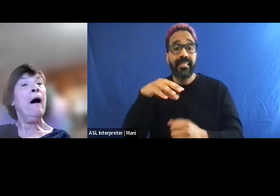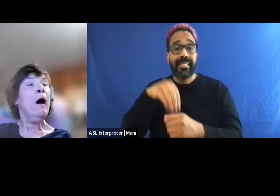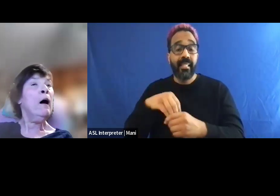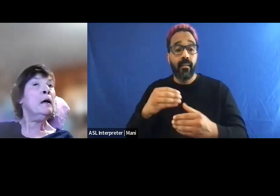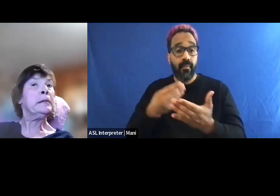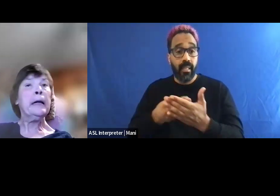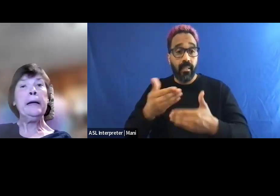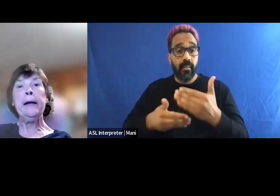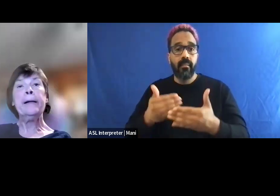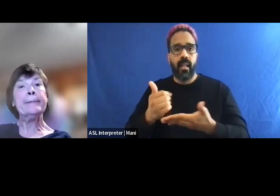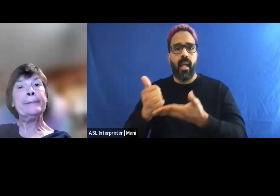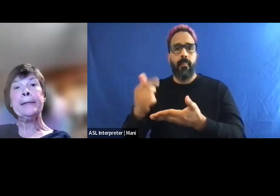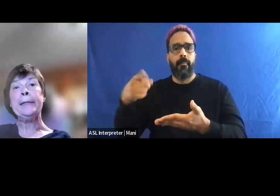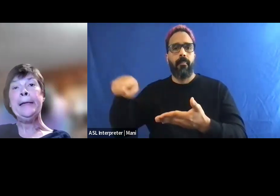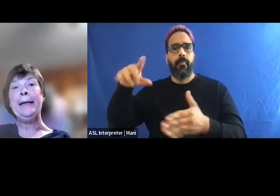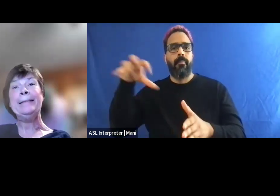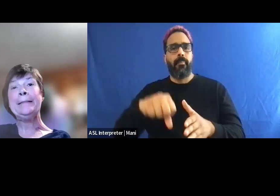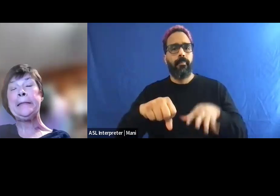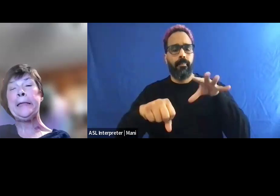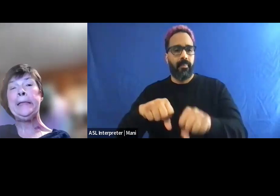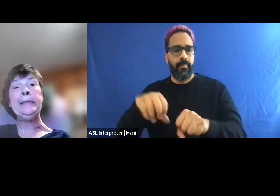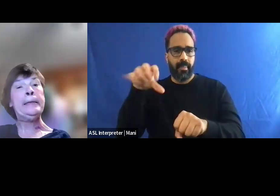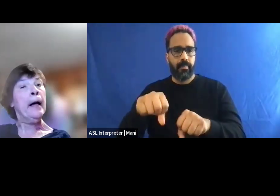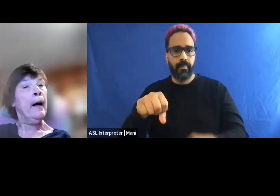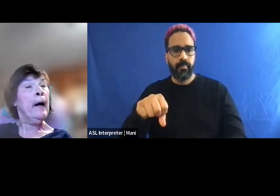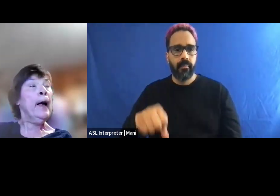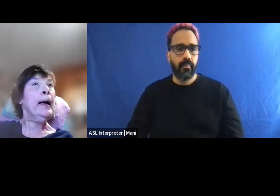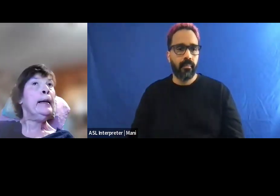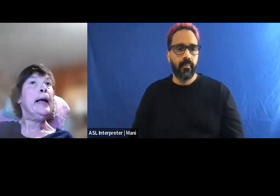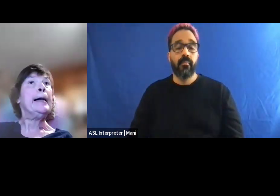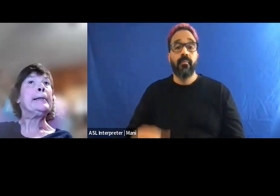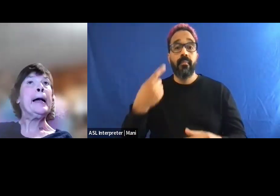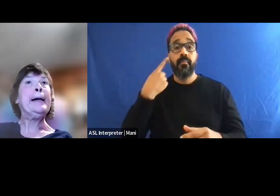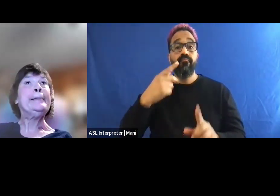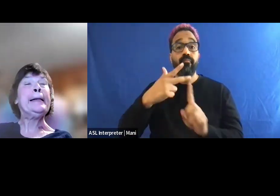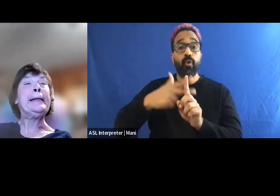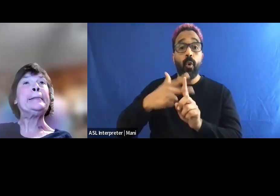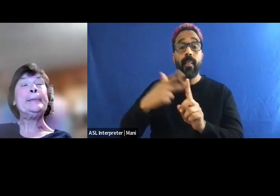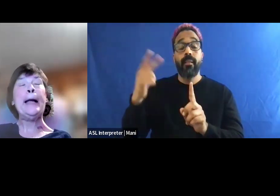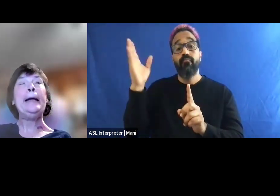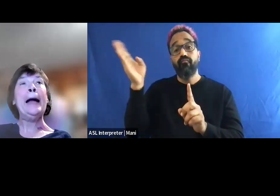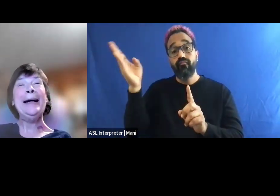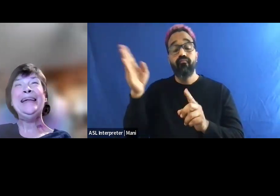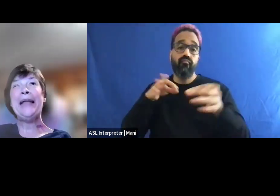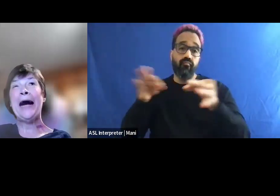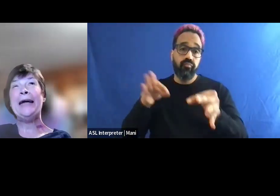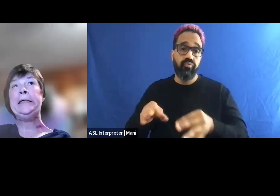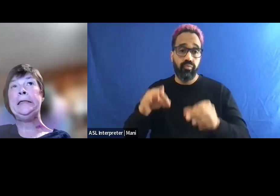to look for little things. Like if you spend